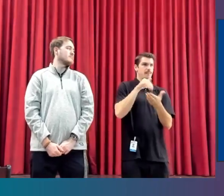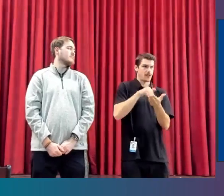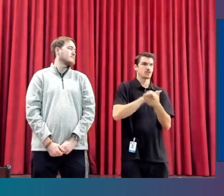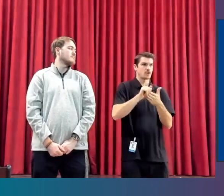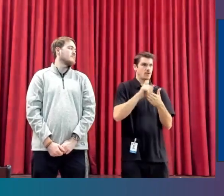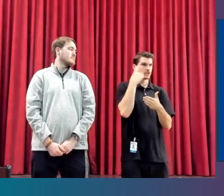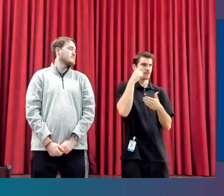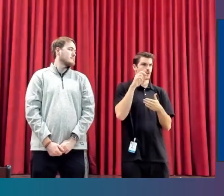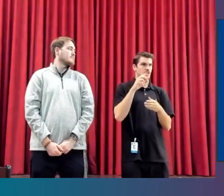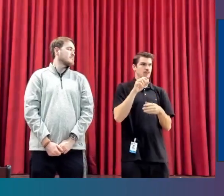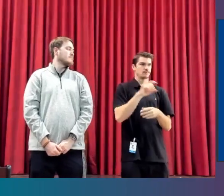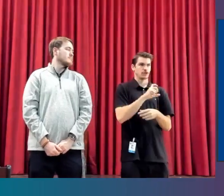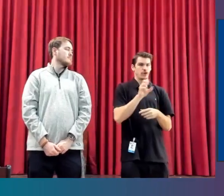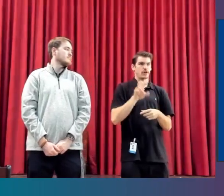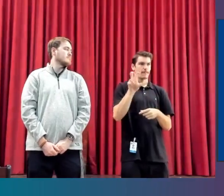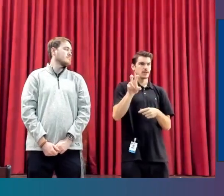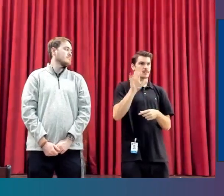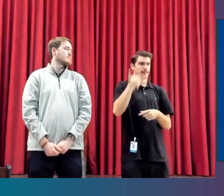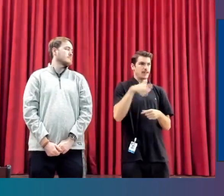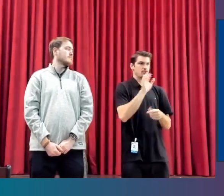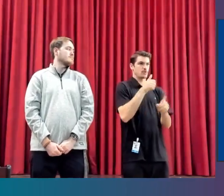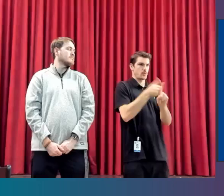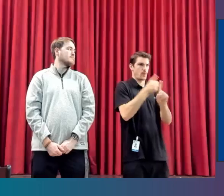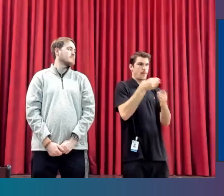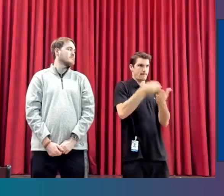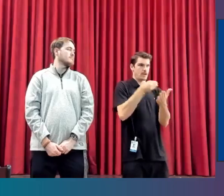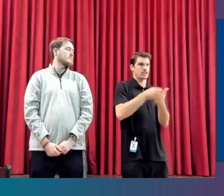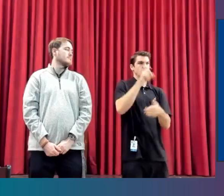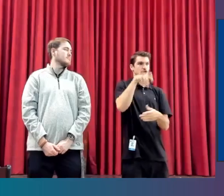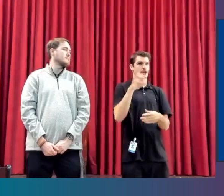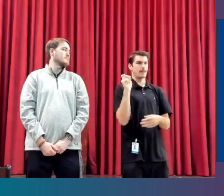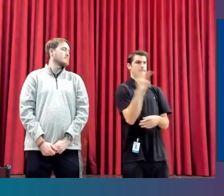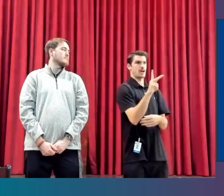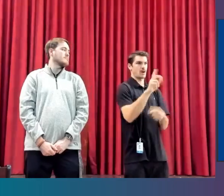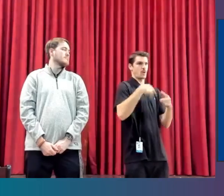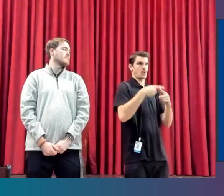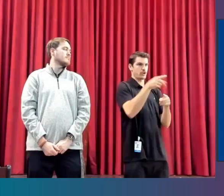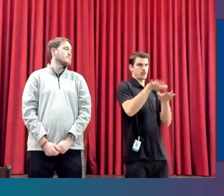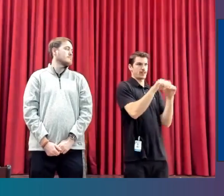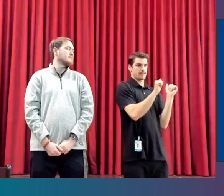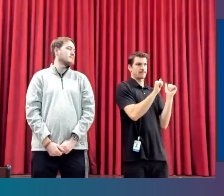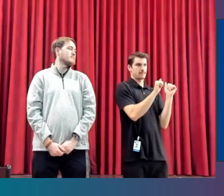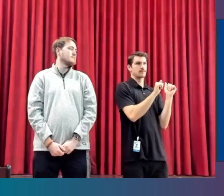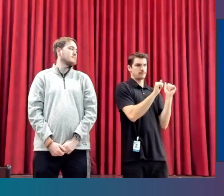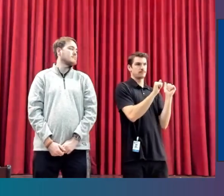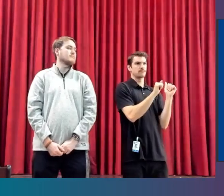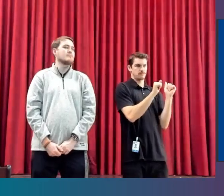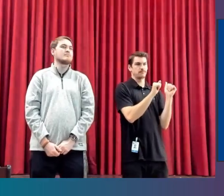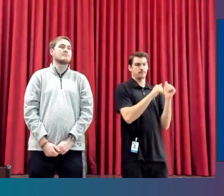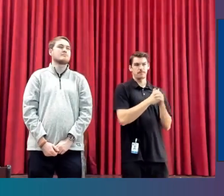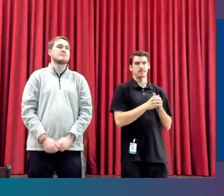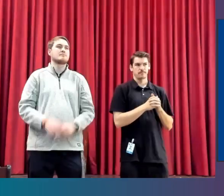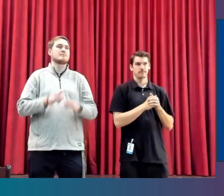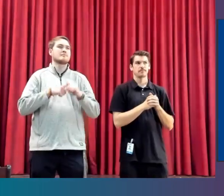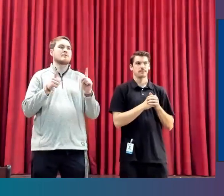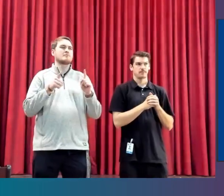deposit, and that's your money that should be returned when you leave, right? Mm-hmm.